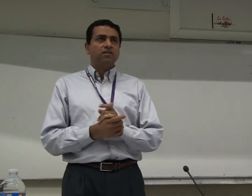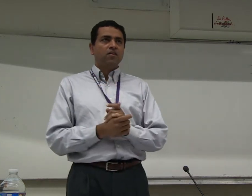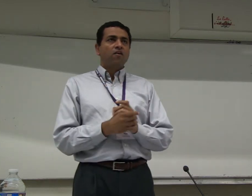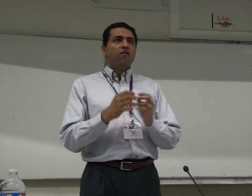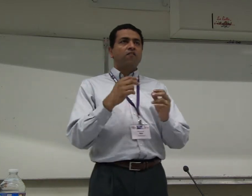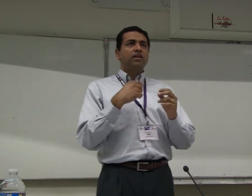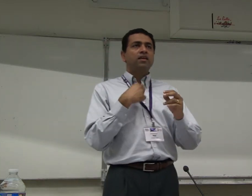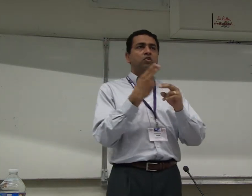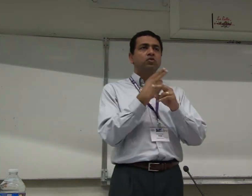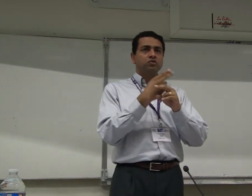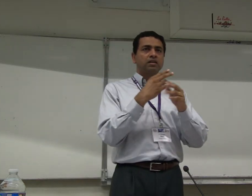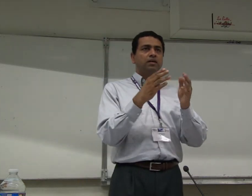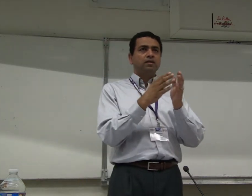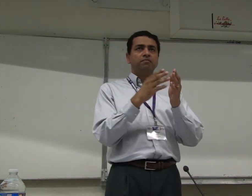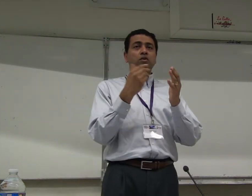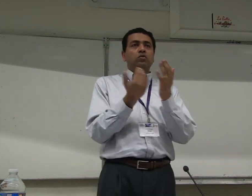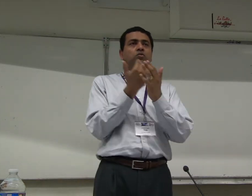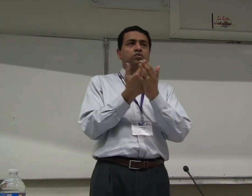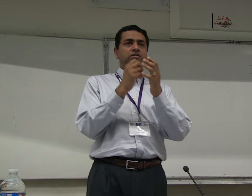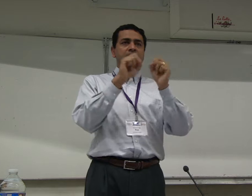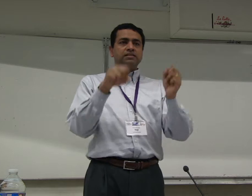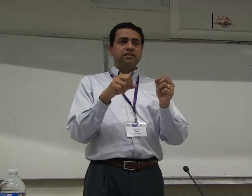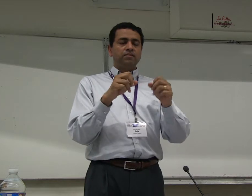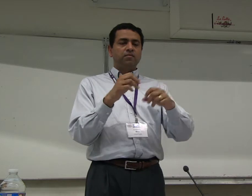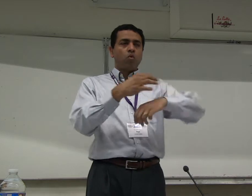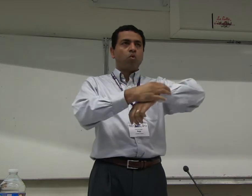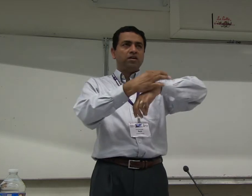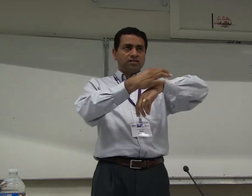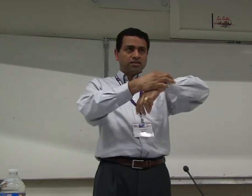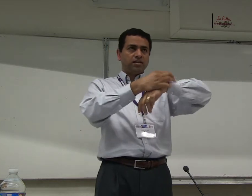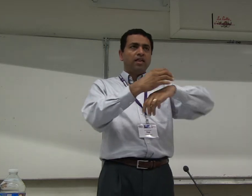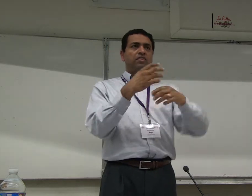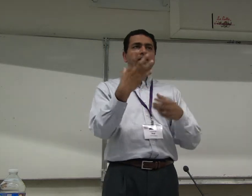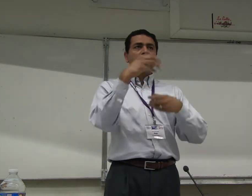and vibratory information, and we developed a new